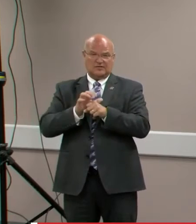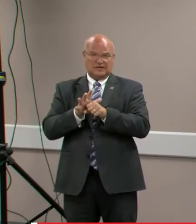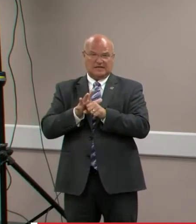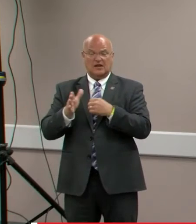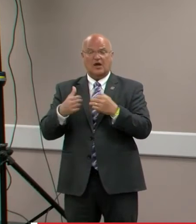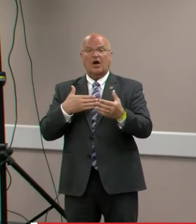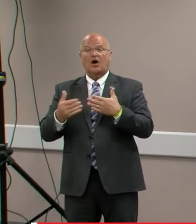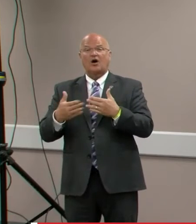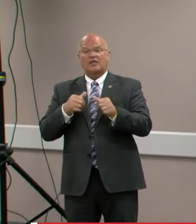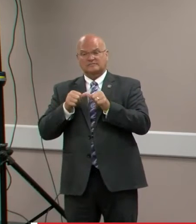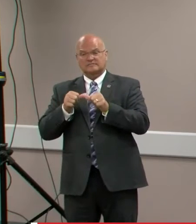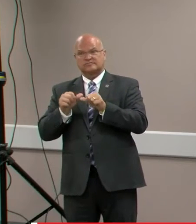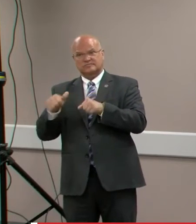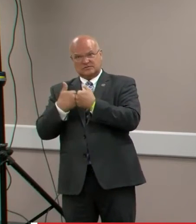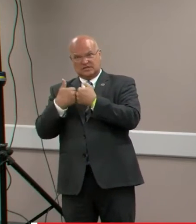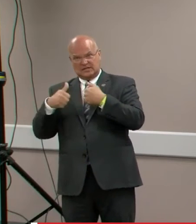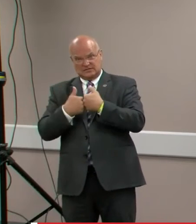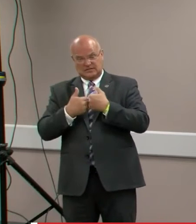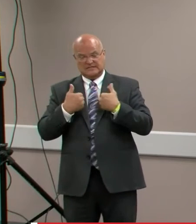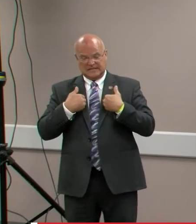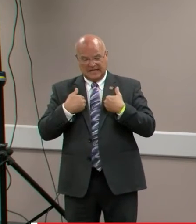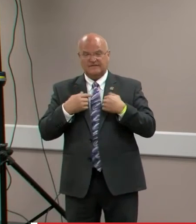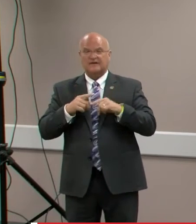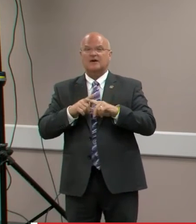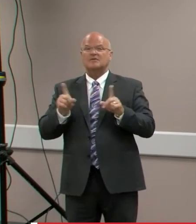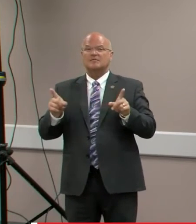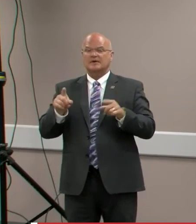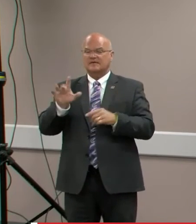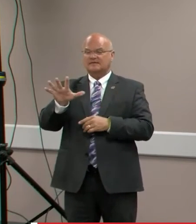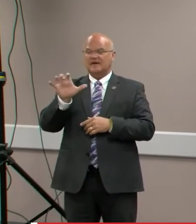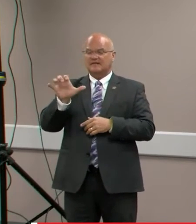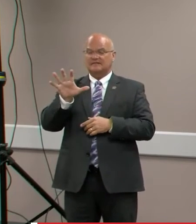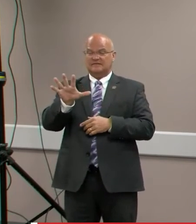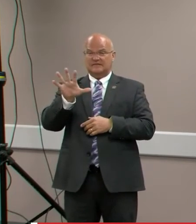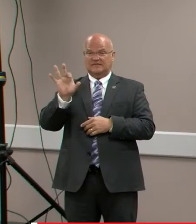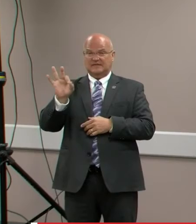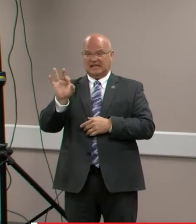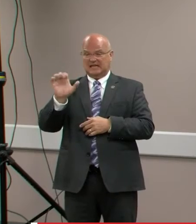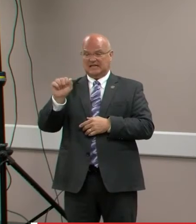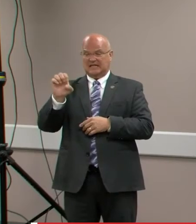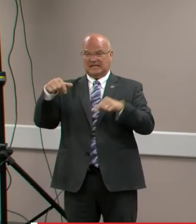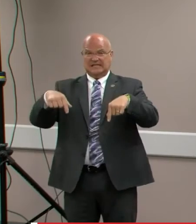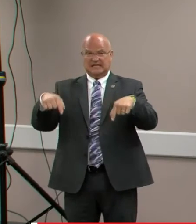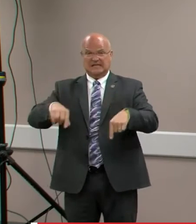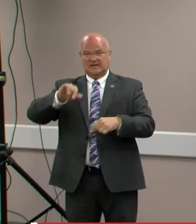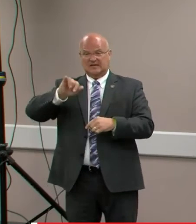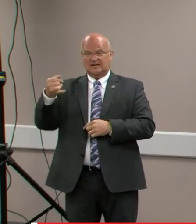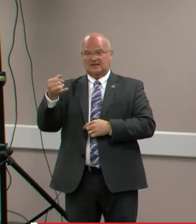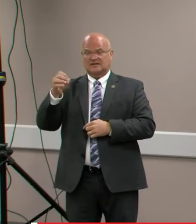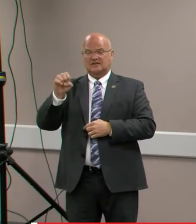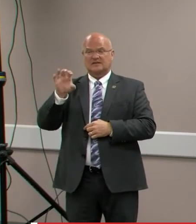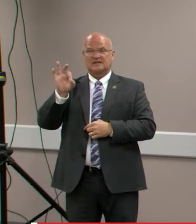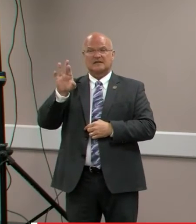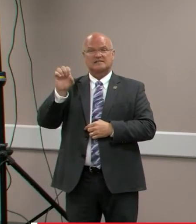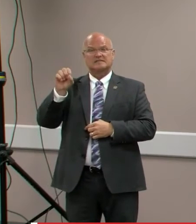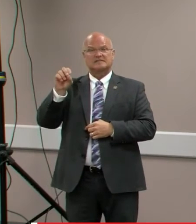COVID-19, although there continue to be challenges. Of those 559 cases that we've had here in Jefferson